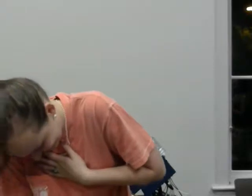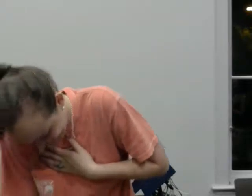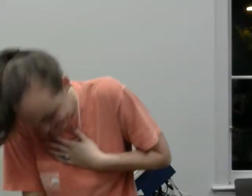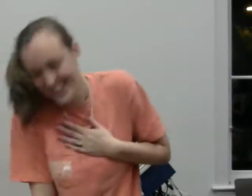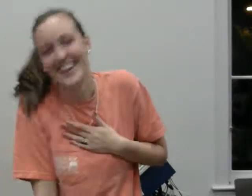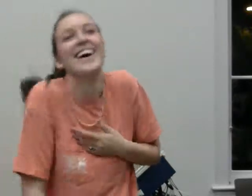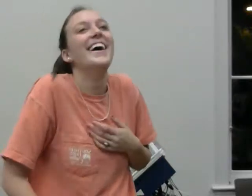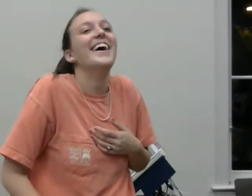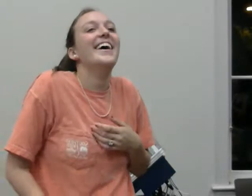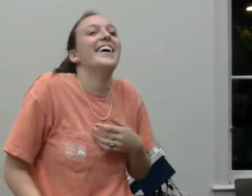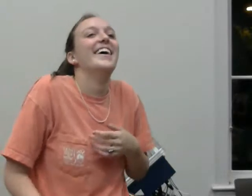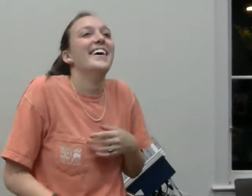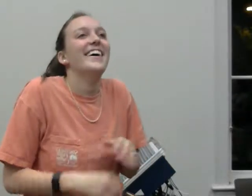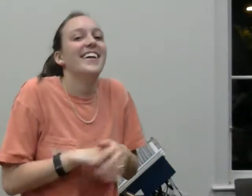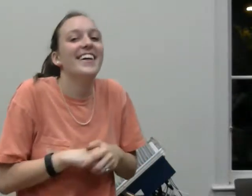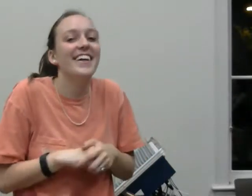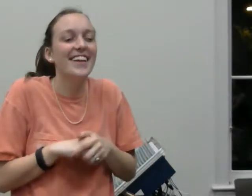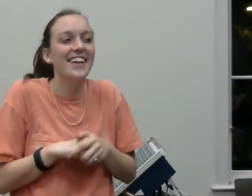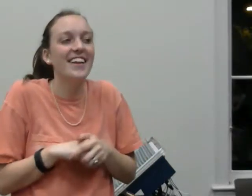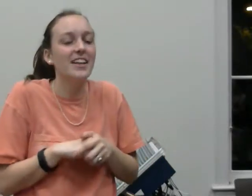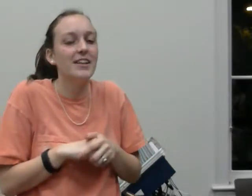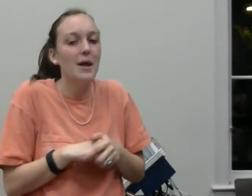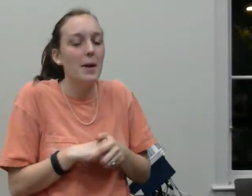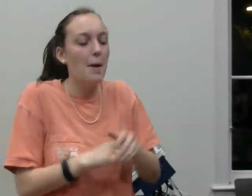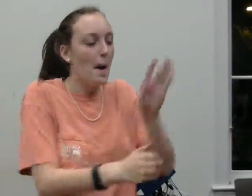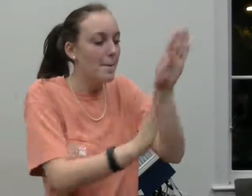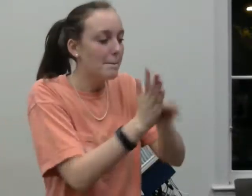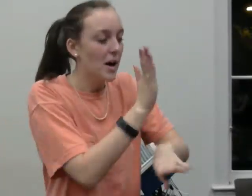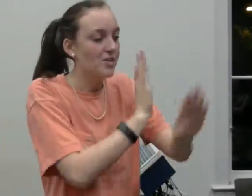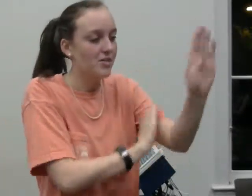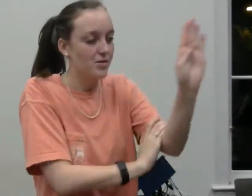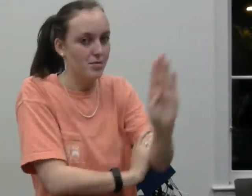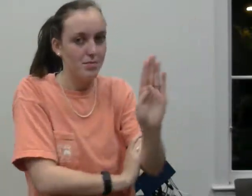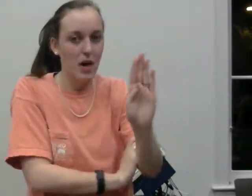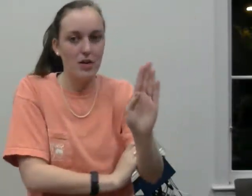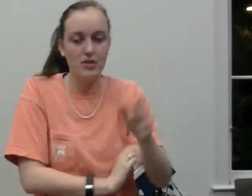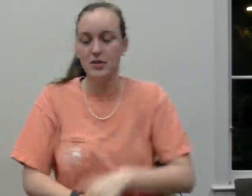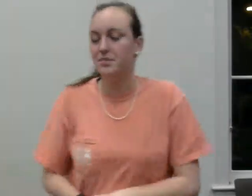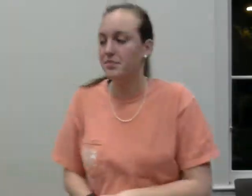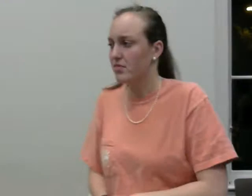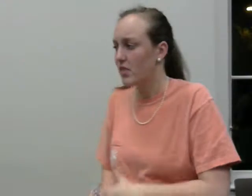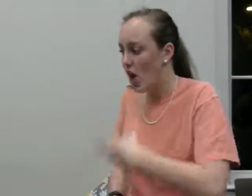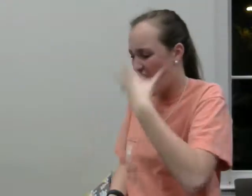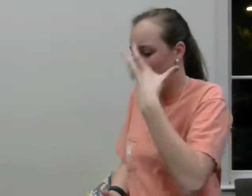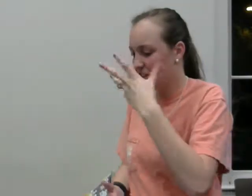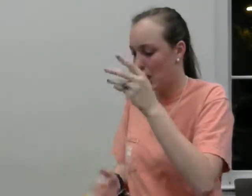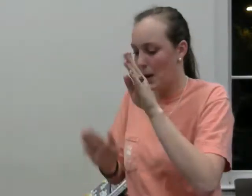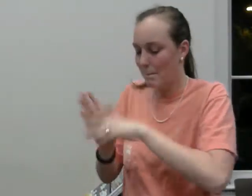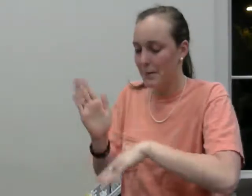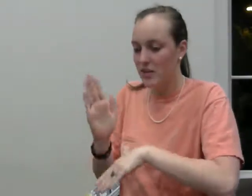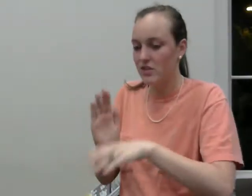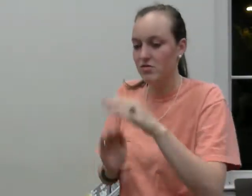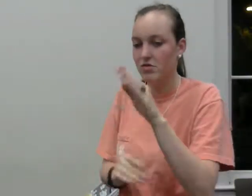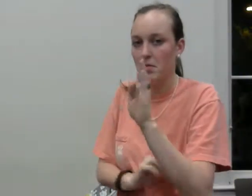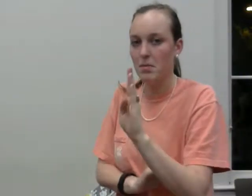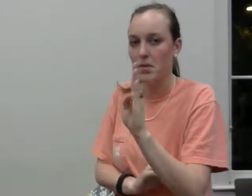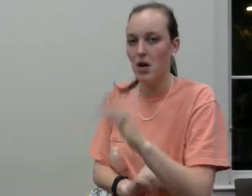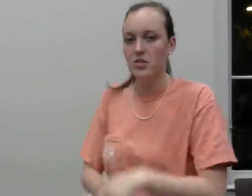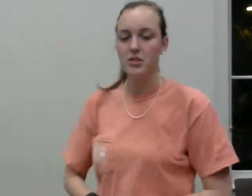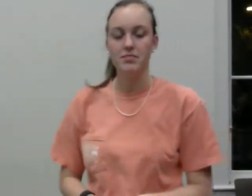or intolerable acts to punish Boston and the citizens of Boston. And so number 9, how did they punish them? They punished them